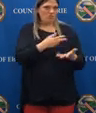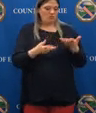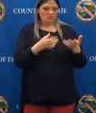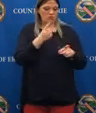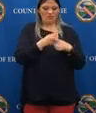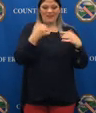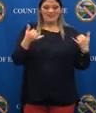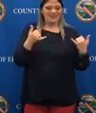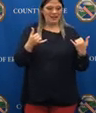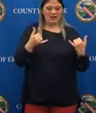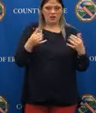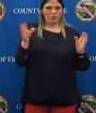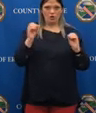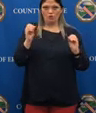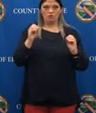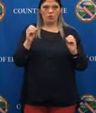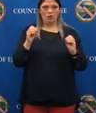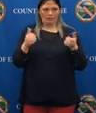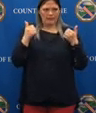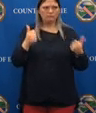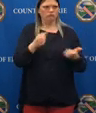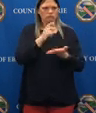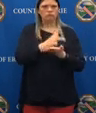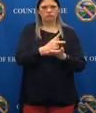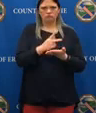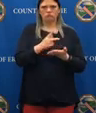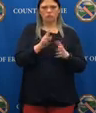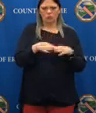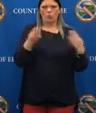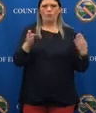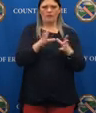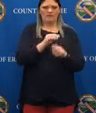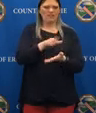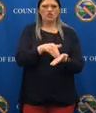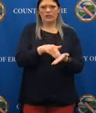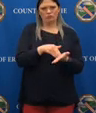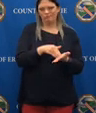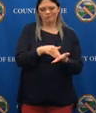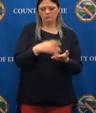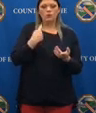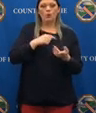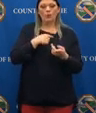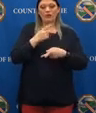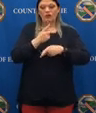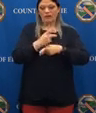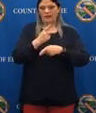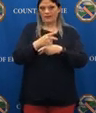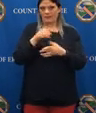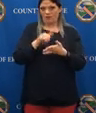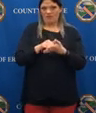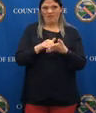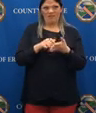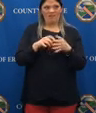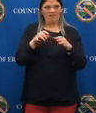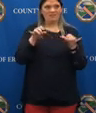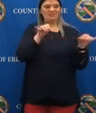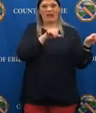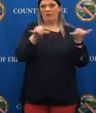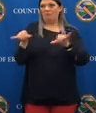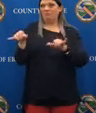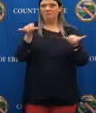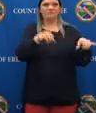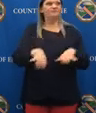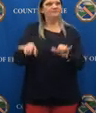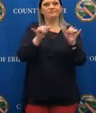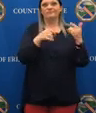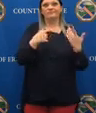we have not been given a go-ahead to open up the convention center. We are handling that like anything else. We can't